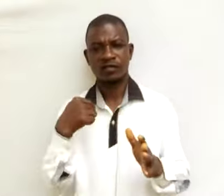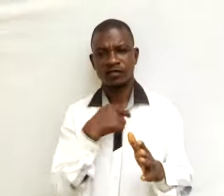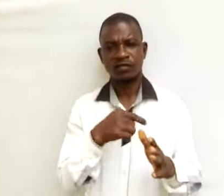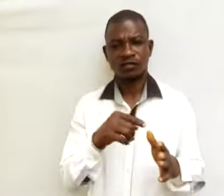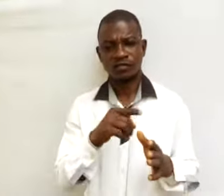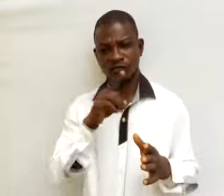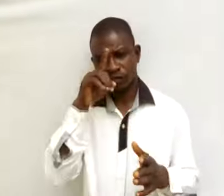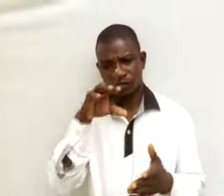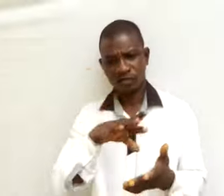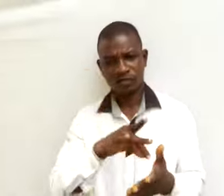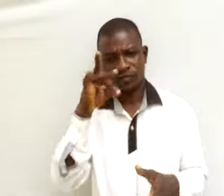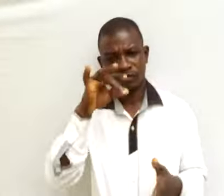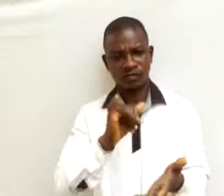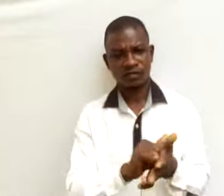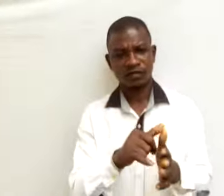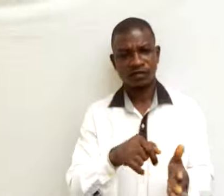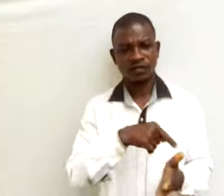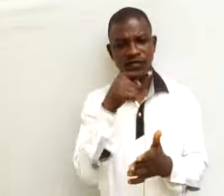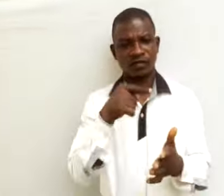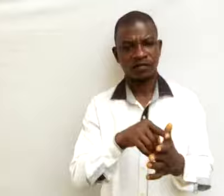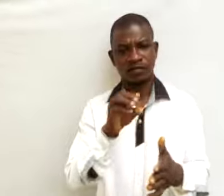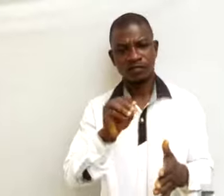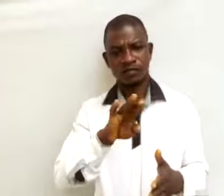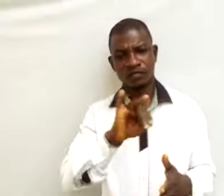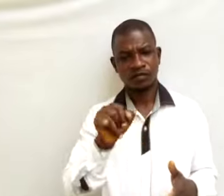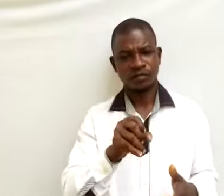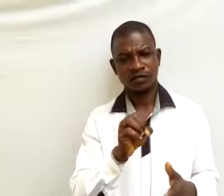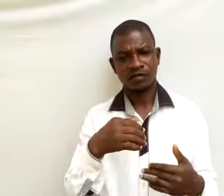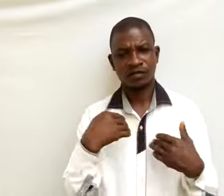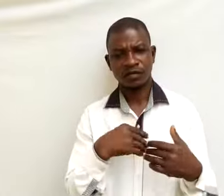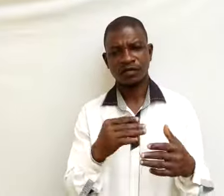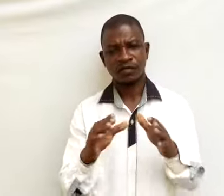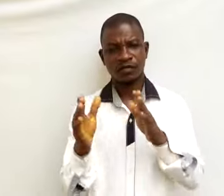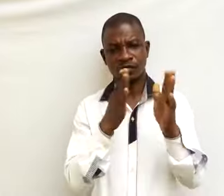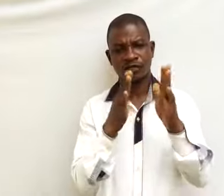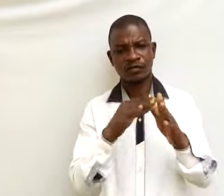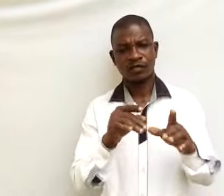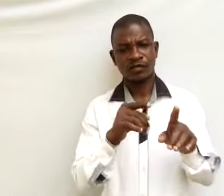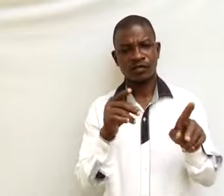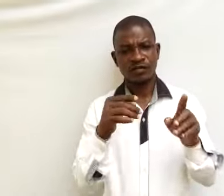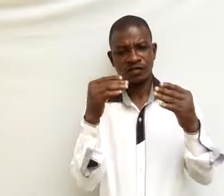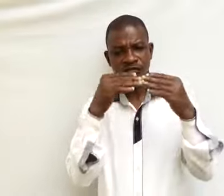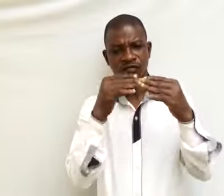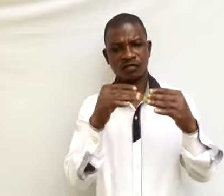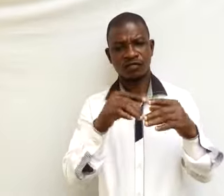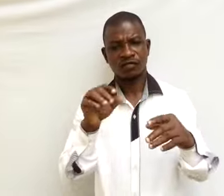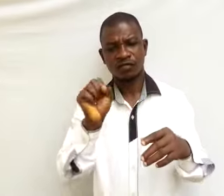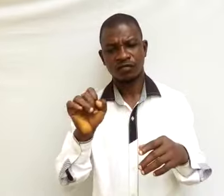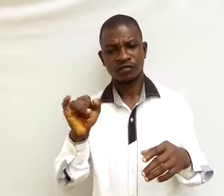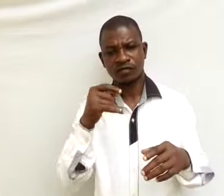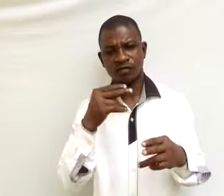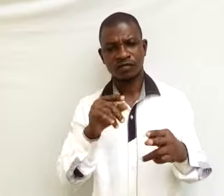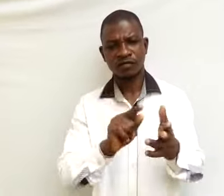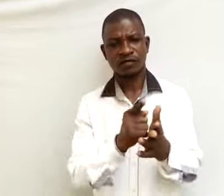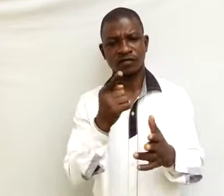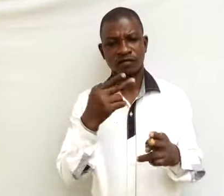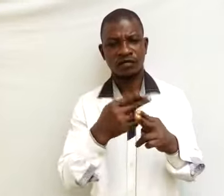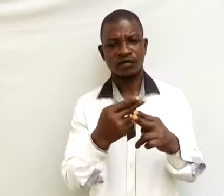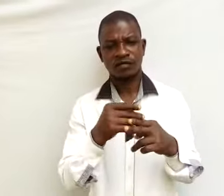discovered that these objects had opposite equal sides. The grammatical name is noun clause,